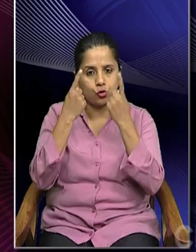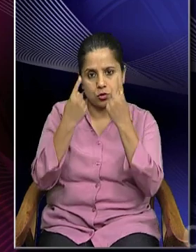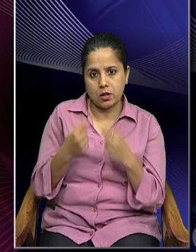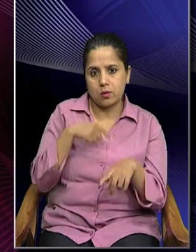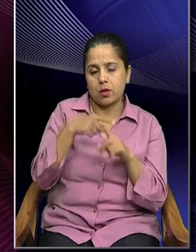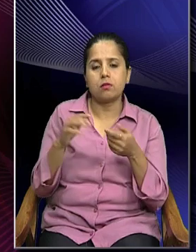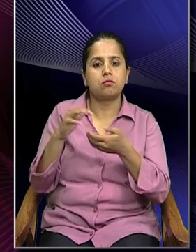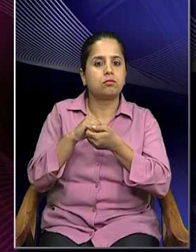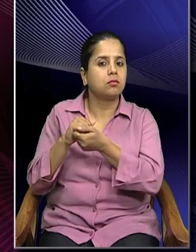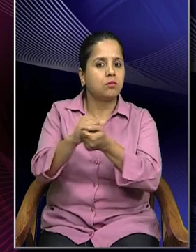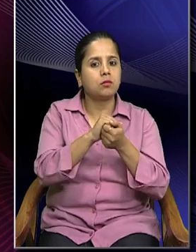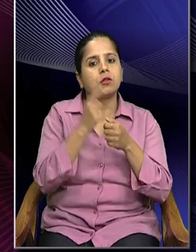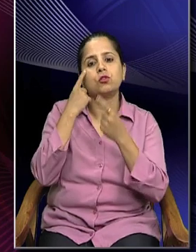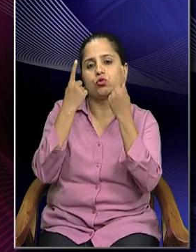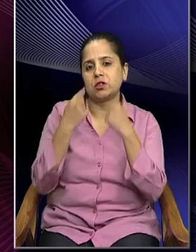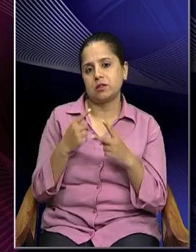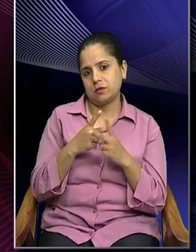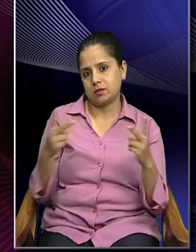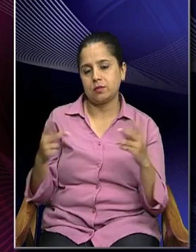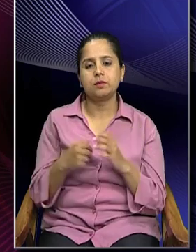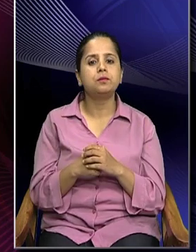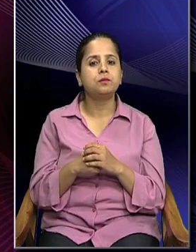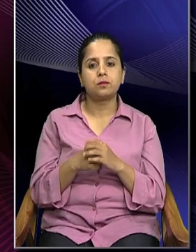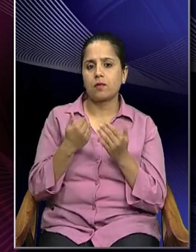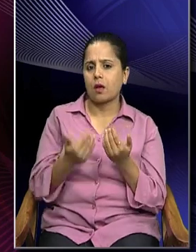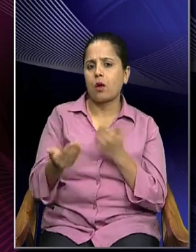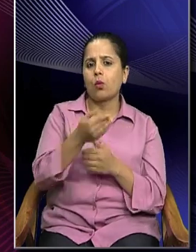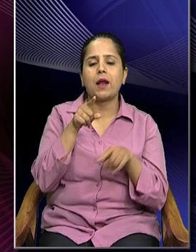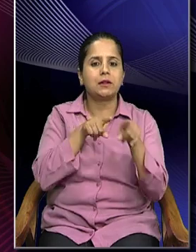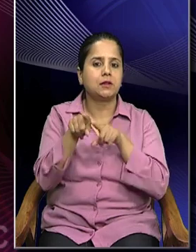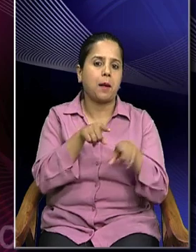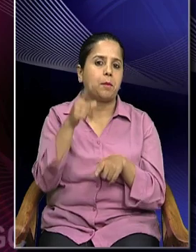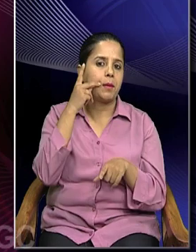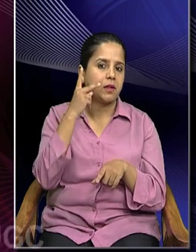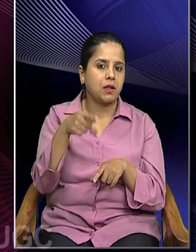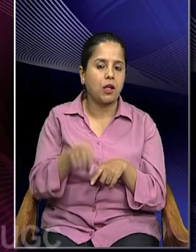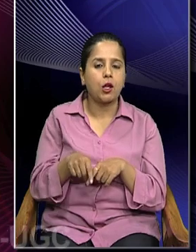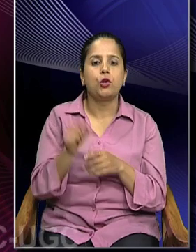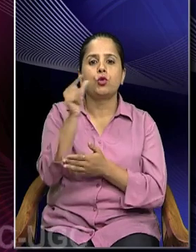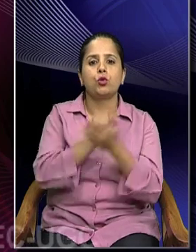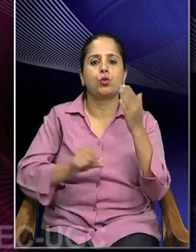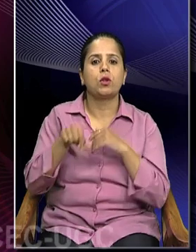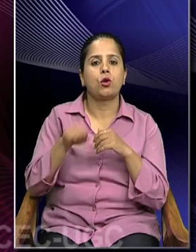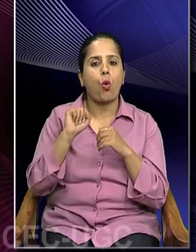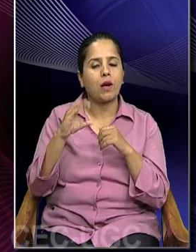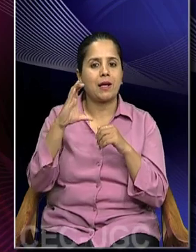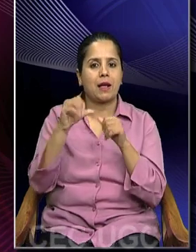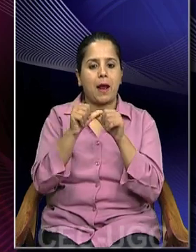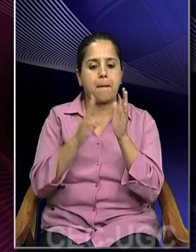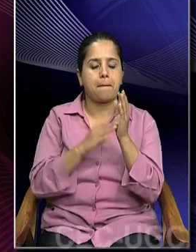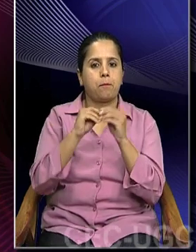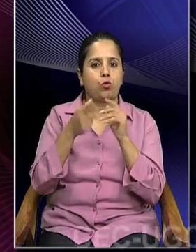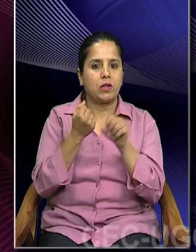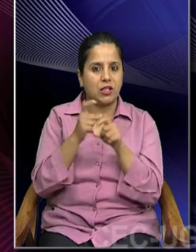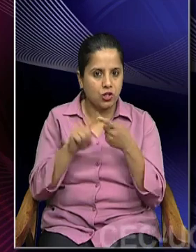and collaborative assessments. Let us take an example of University of Cambridge, United